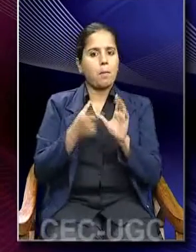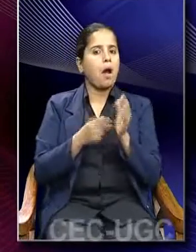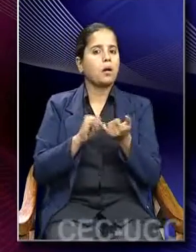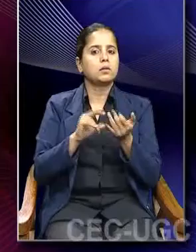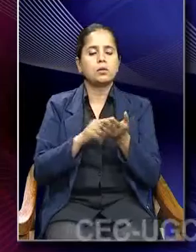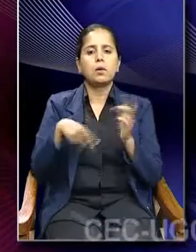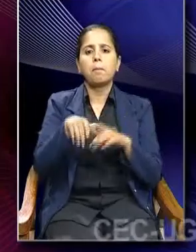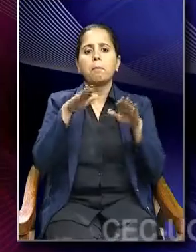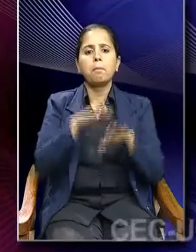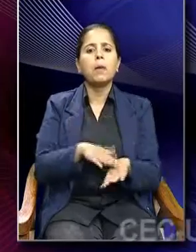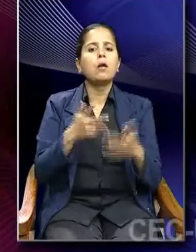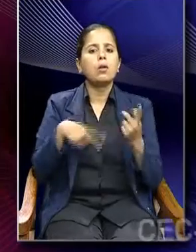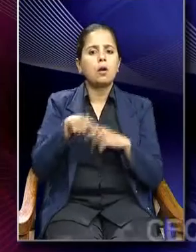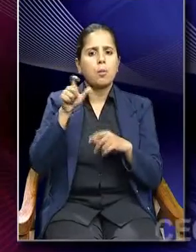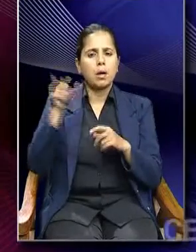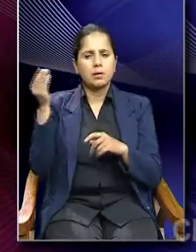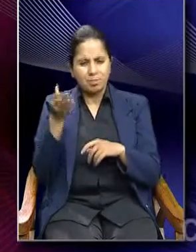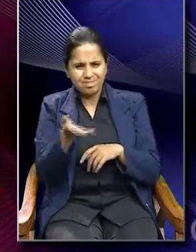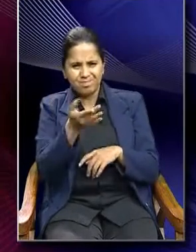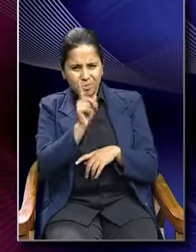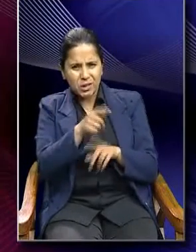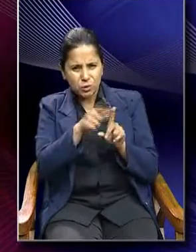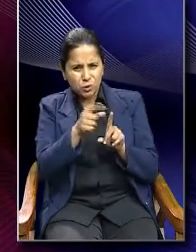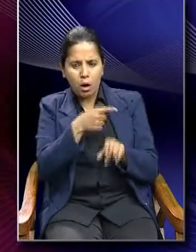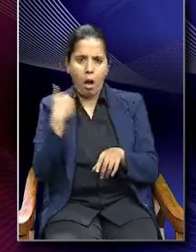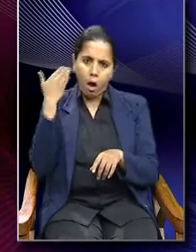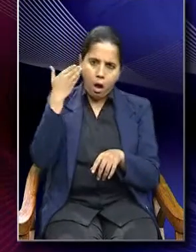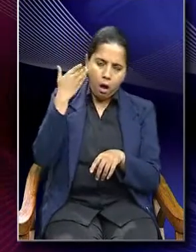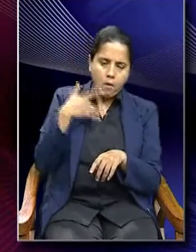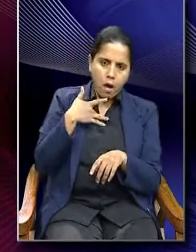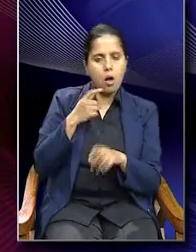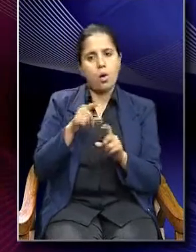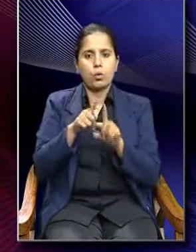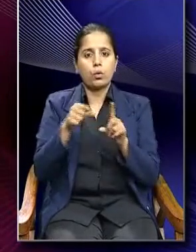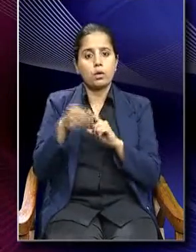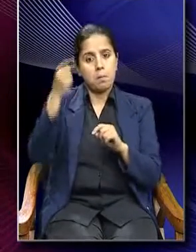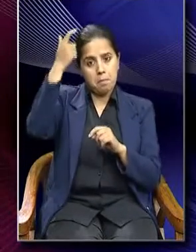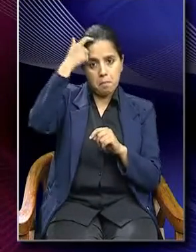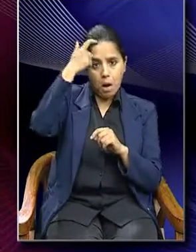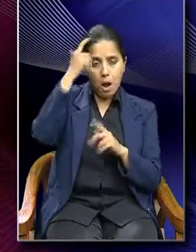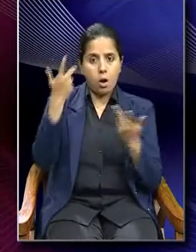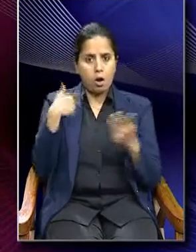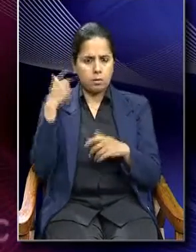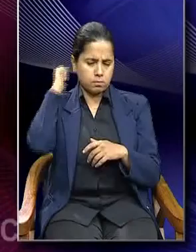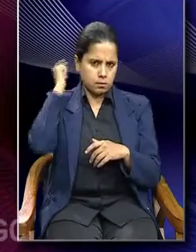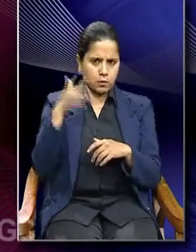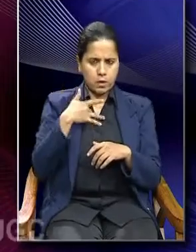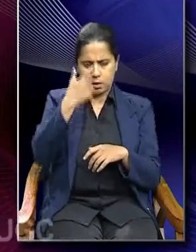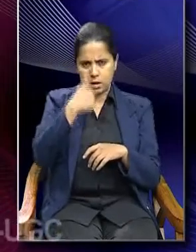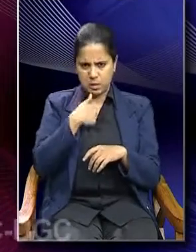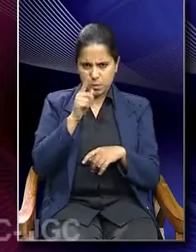is based on a stimuli and it is also dependent on the mind and consciousness of the